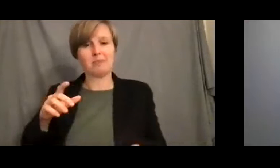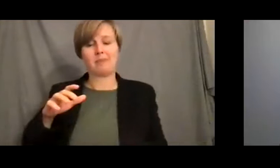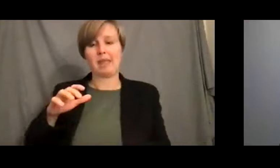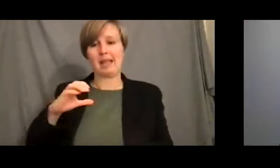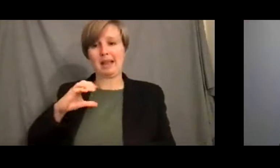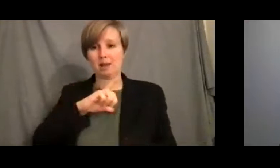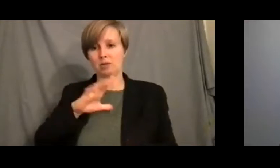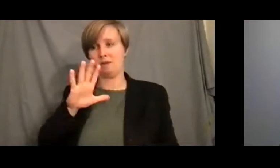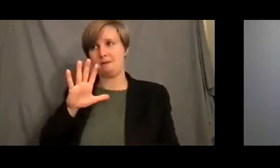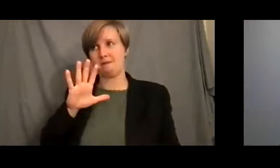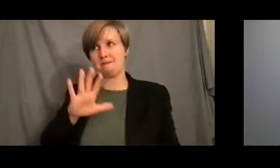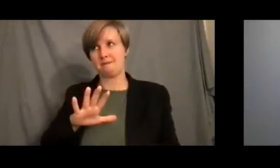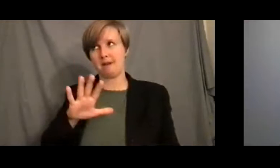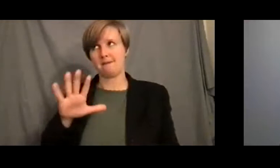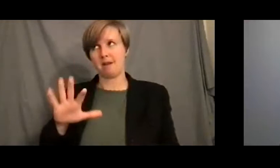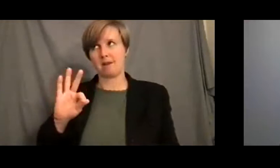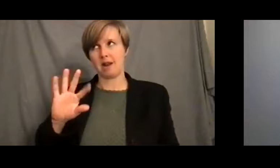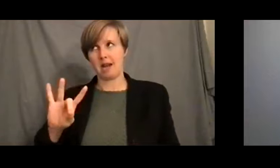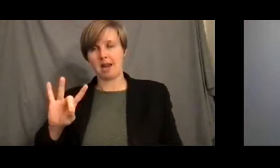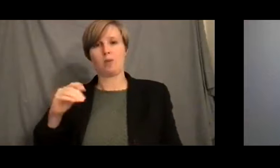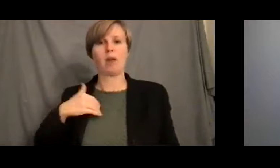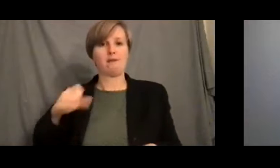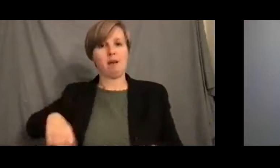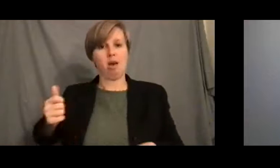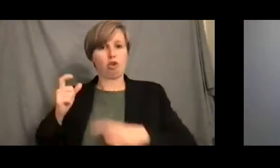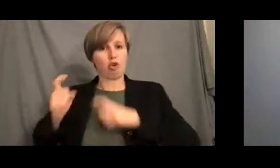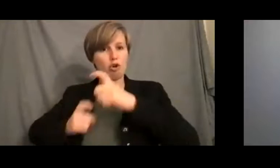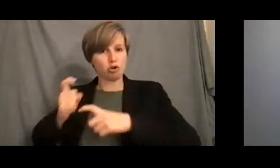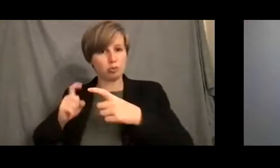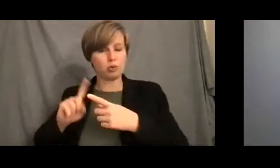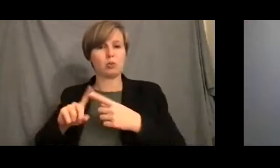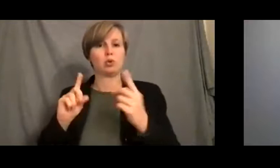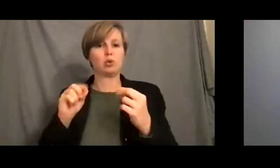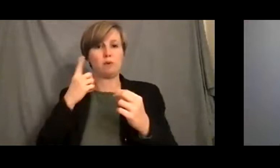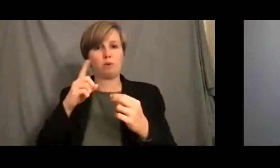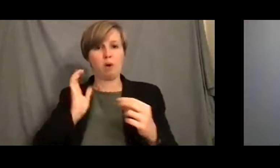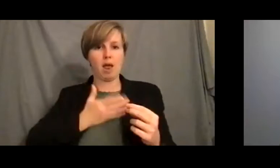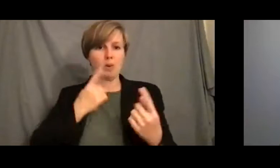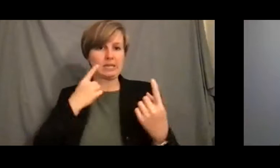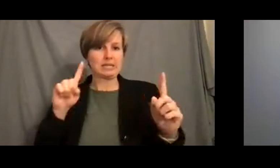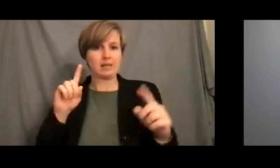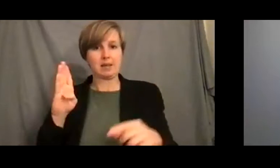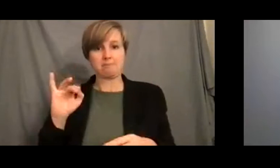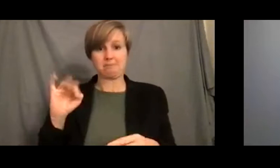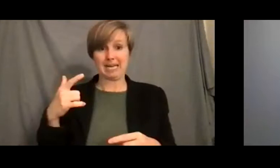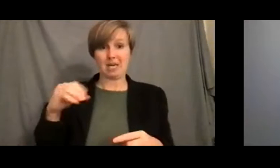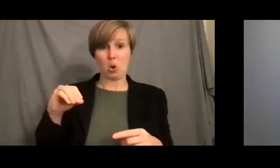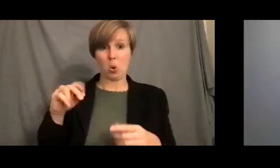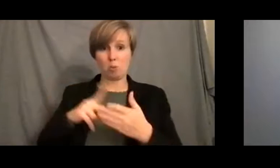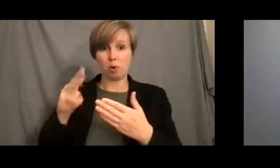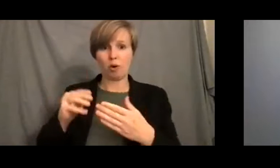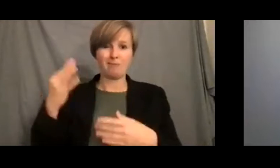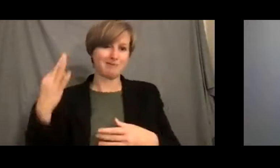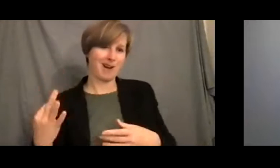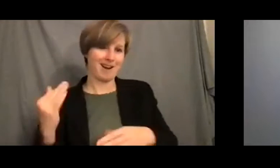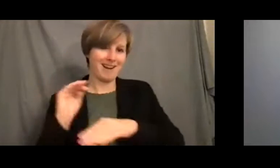5998, we also have a lot of charitable contributions that we give as a result of our successful bingo program, which is on Friday nights